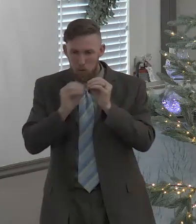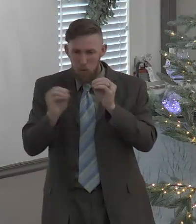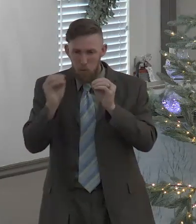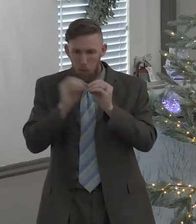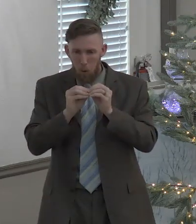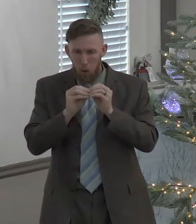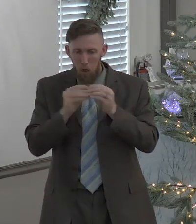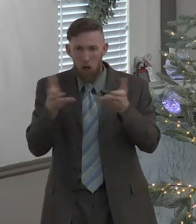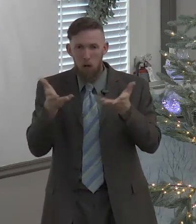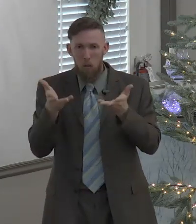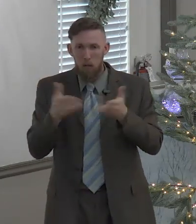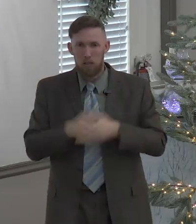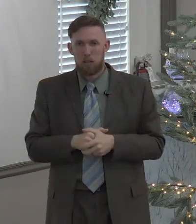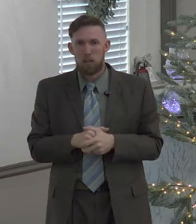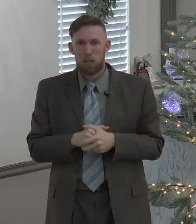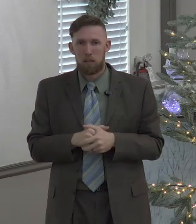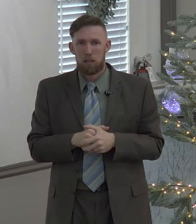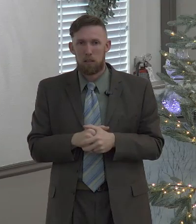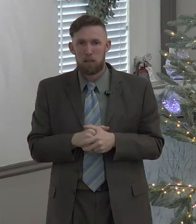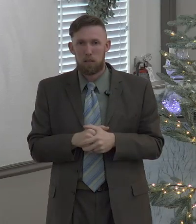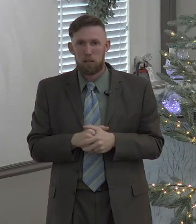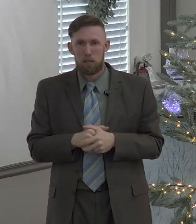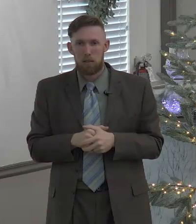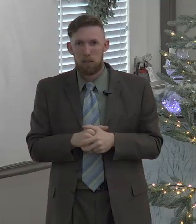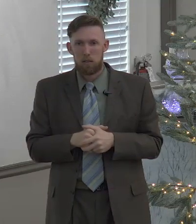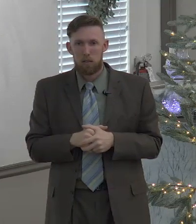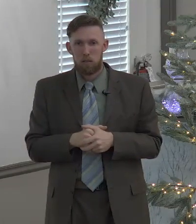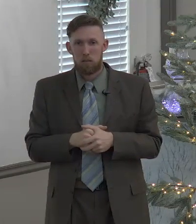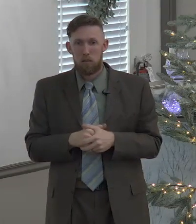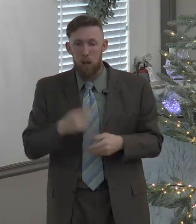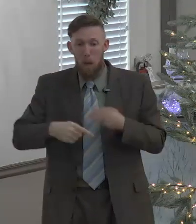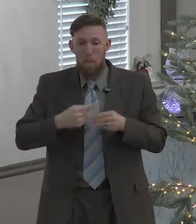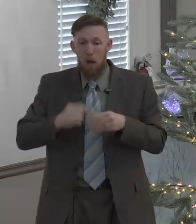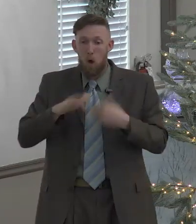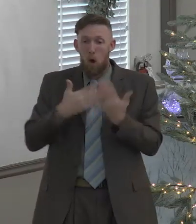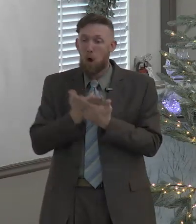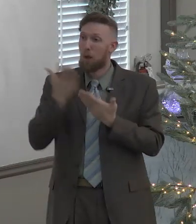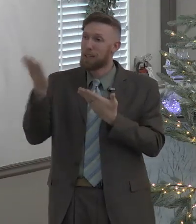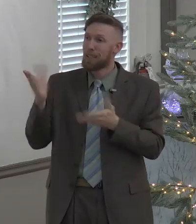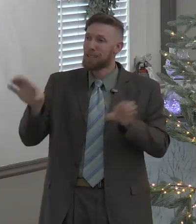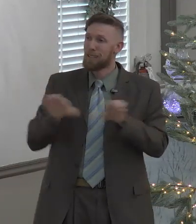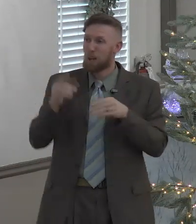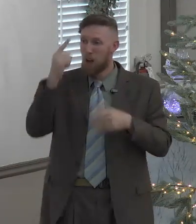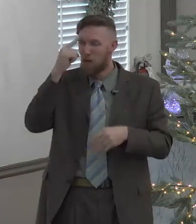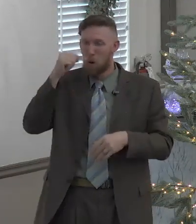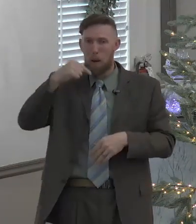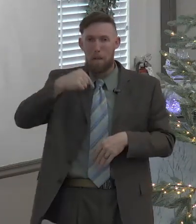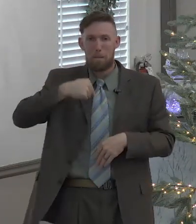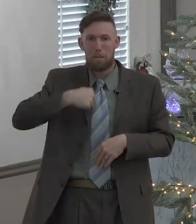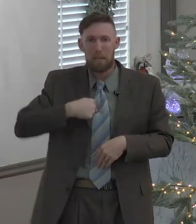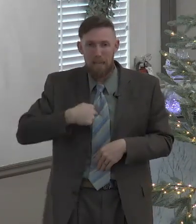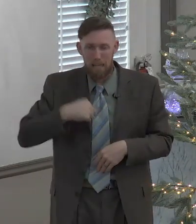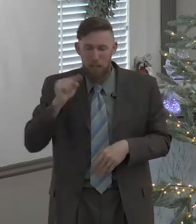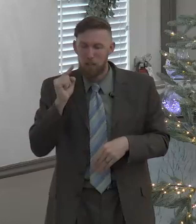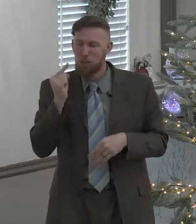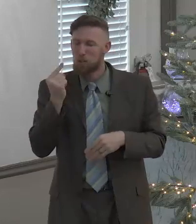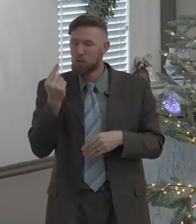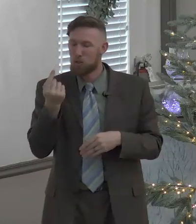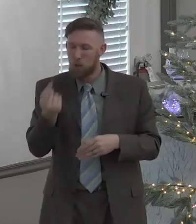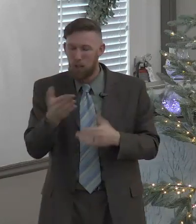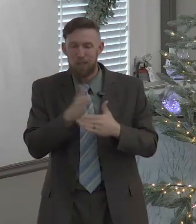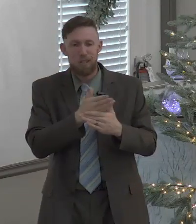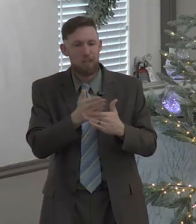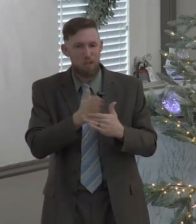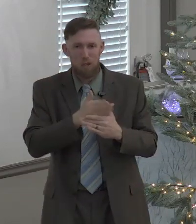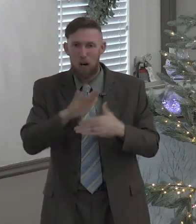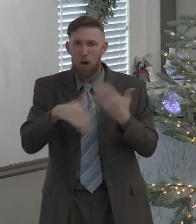think primarily where we fail is sometimes we fail to tell people the great things that the Lord has